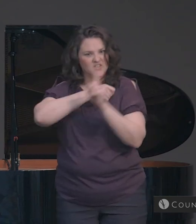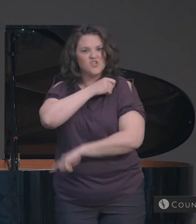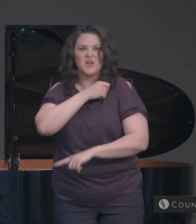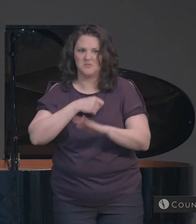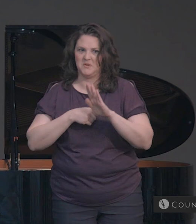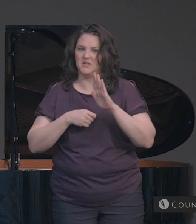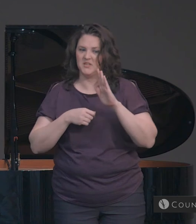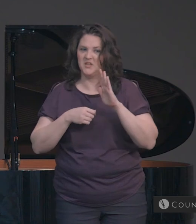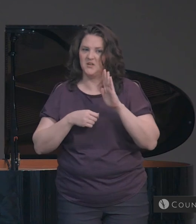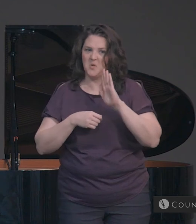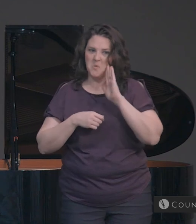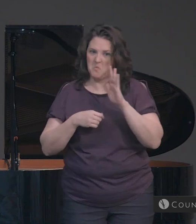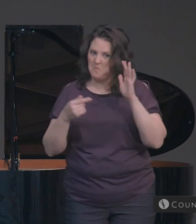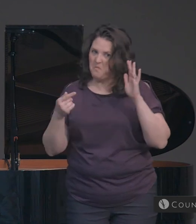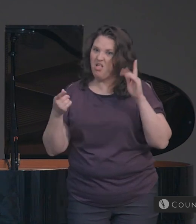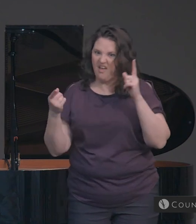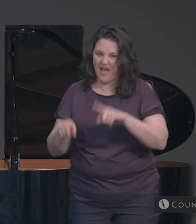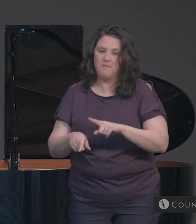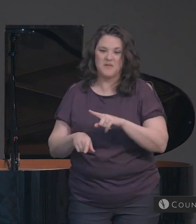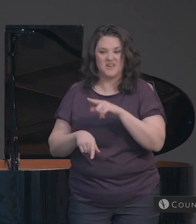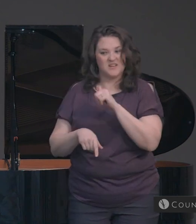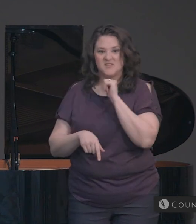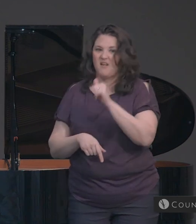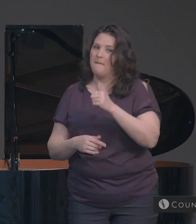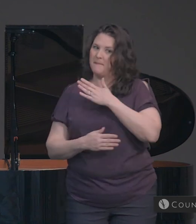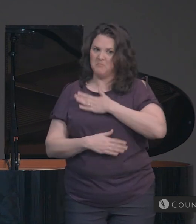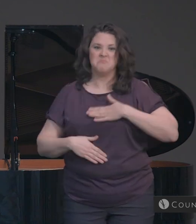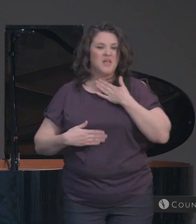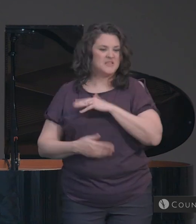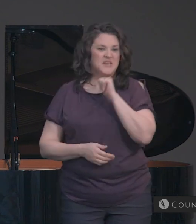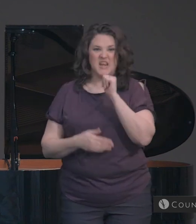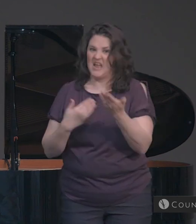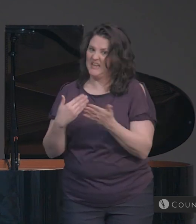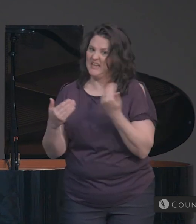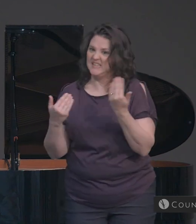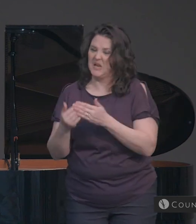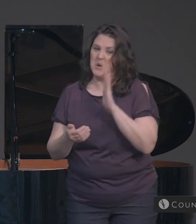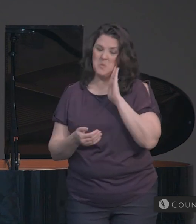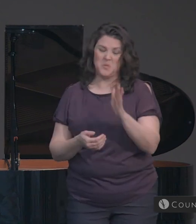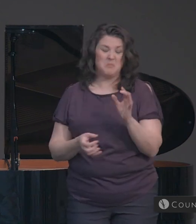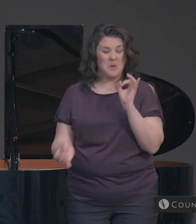the judgment of God was not going to be a pleasant thing. It was going to be